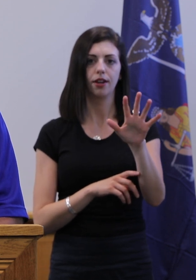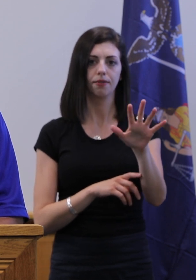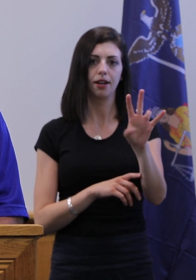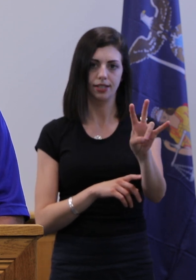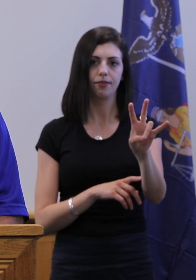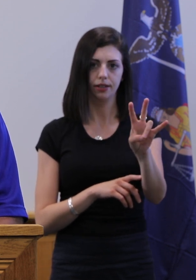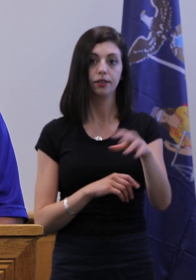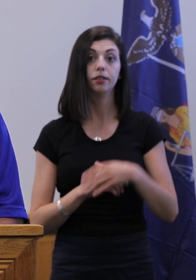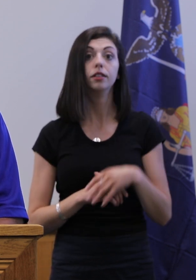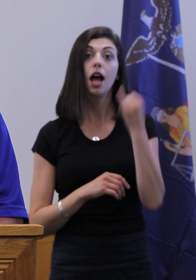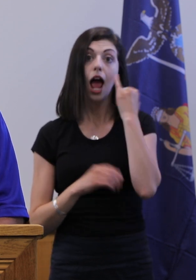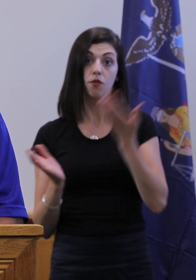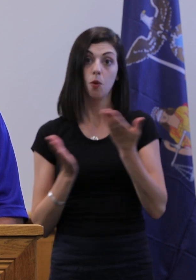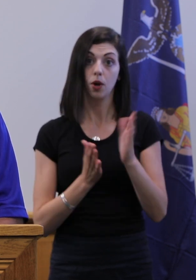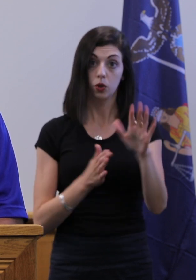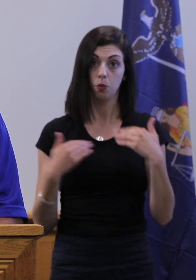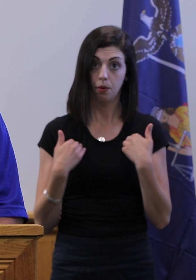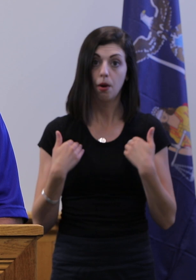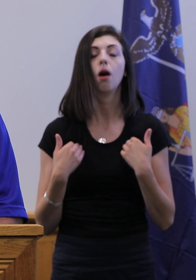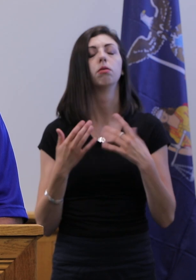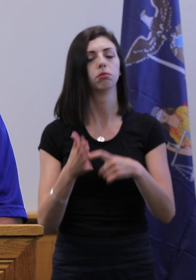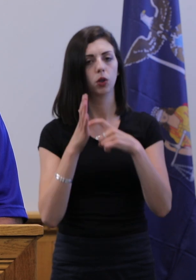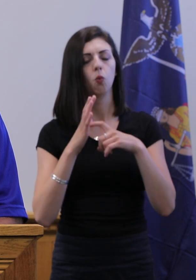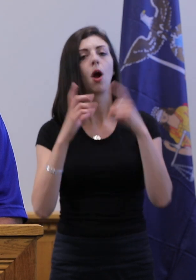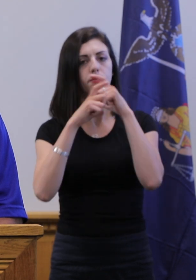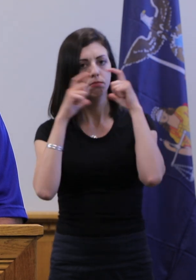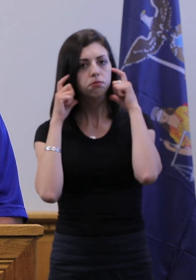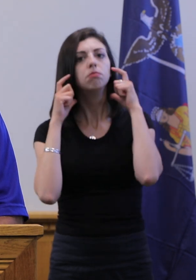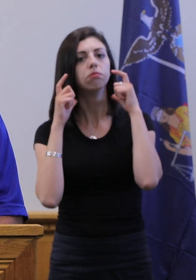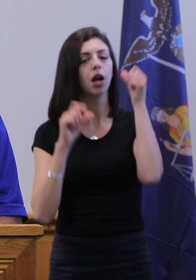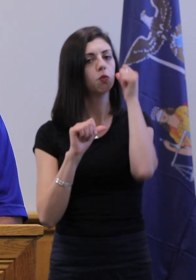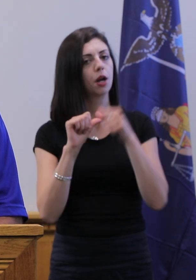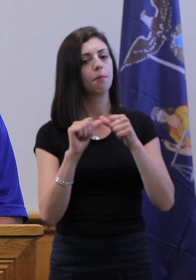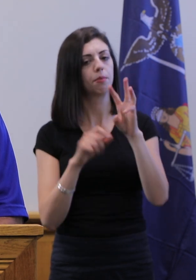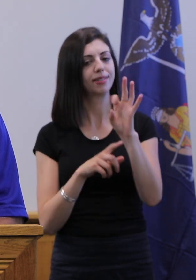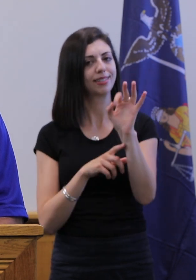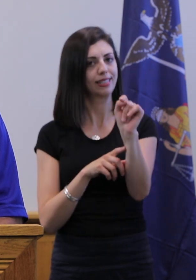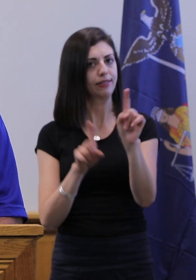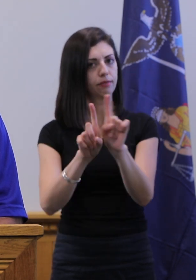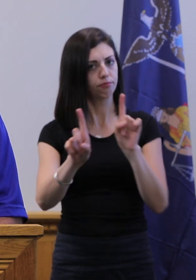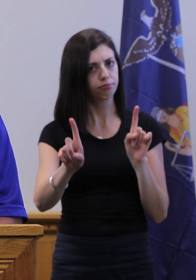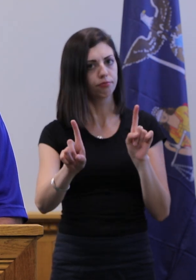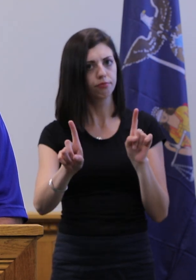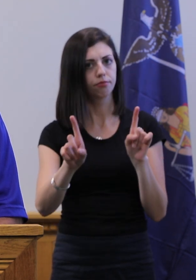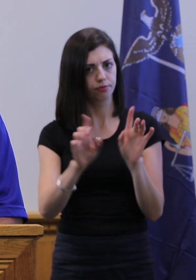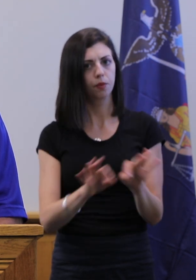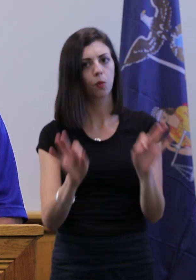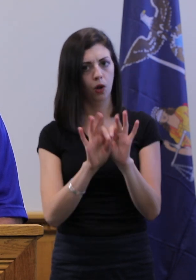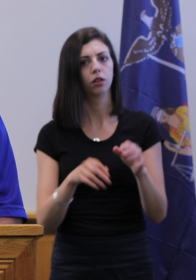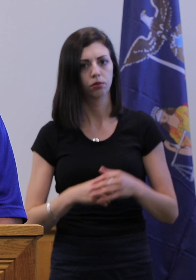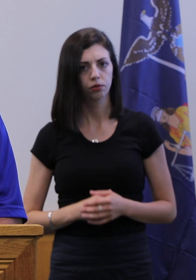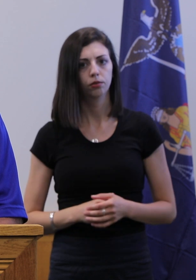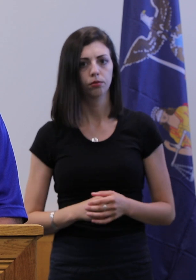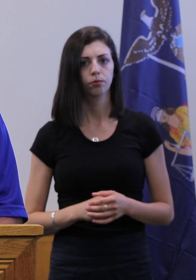315-349-3557. People bringing their pets to the clinics need to wear a face mask and practice social distancing by staying 6 feet away from others